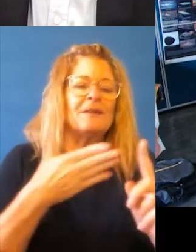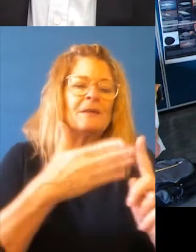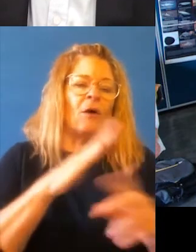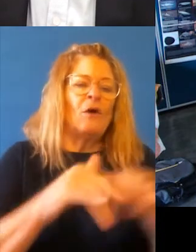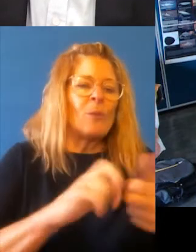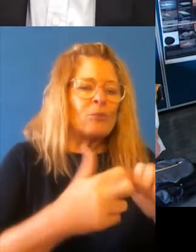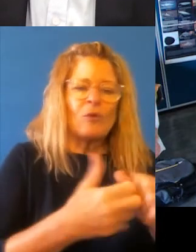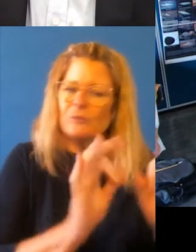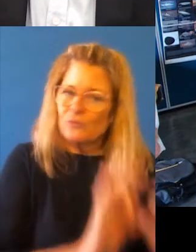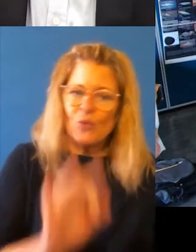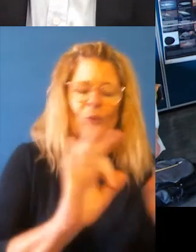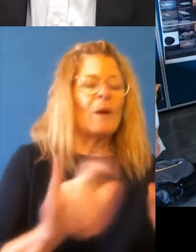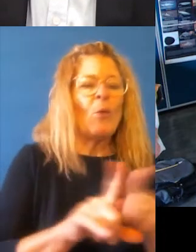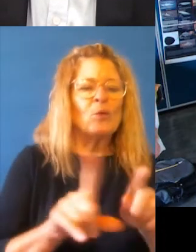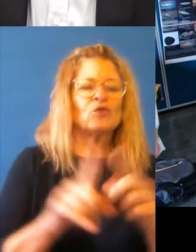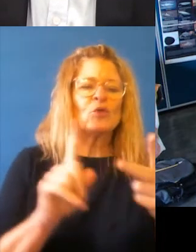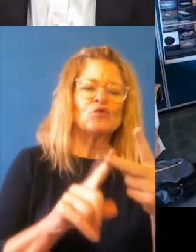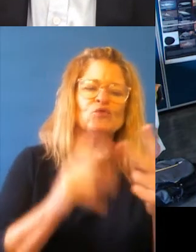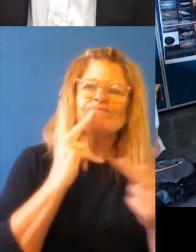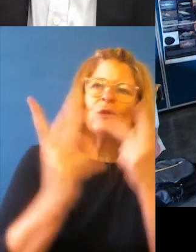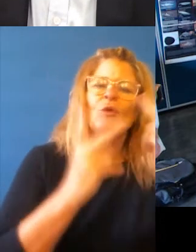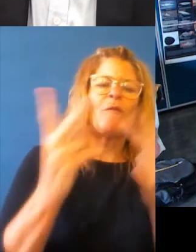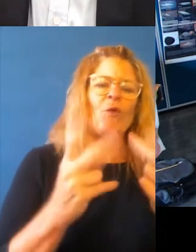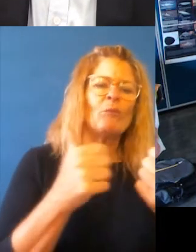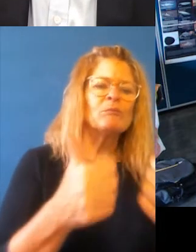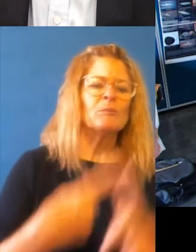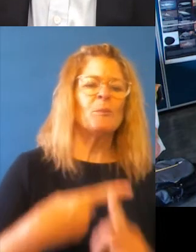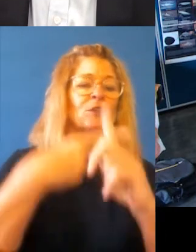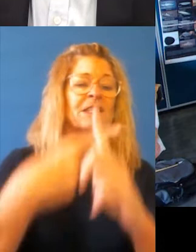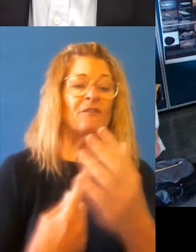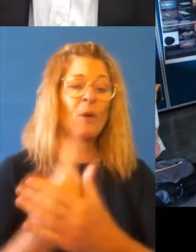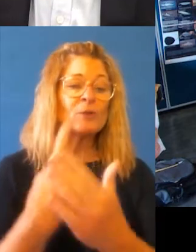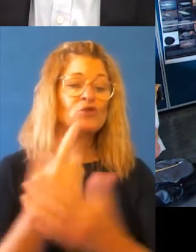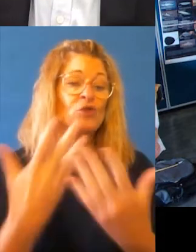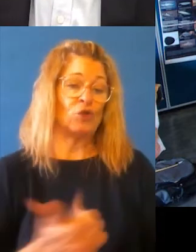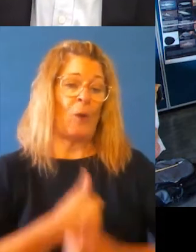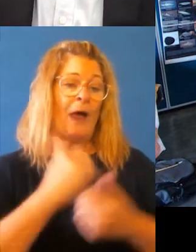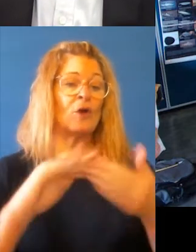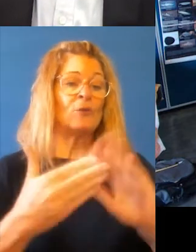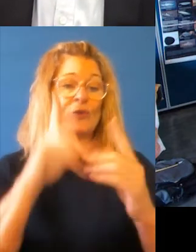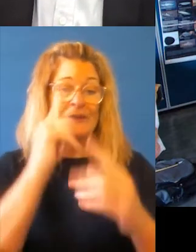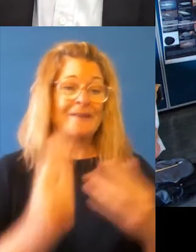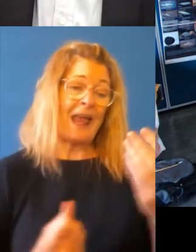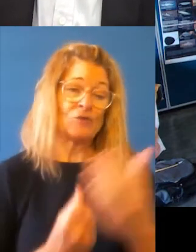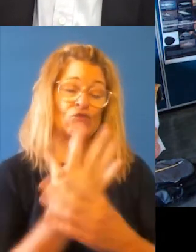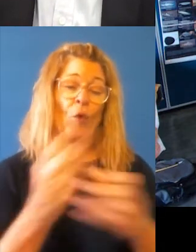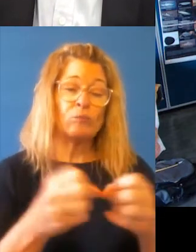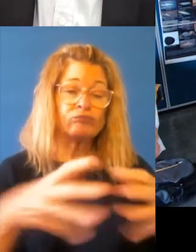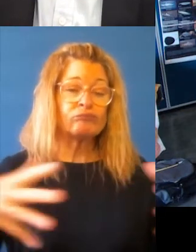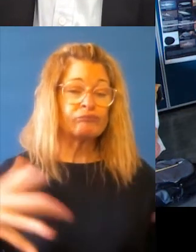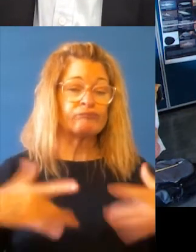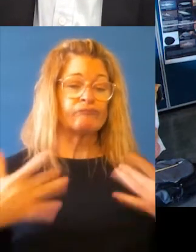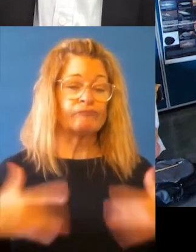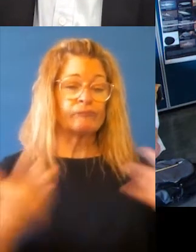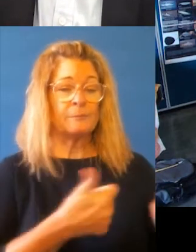create opportunities so our communities can thrive. Australian governments have not had